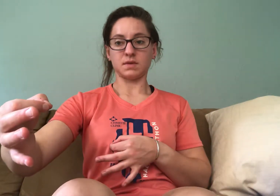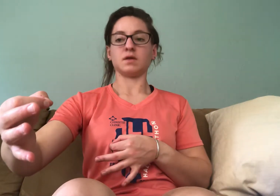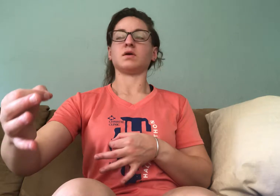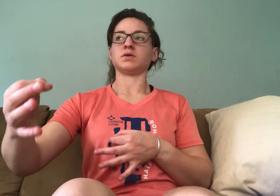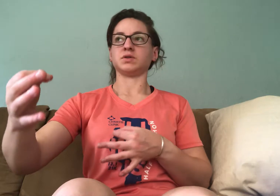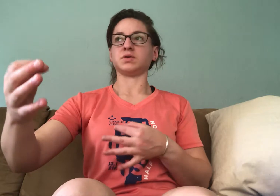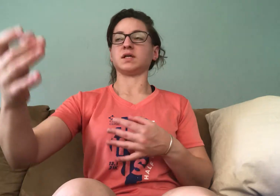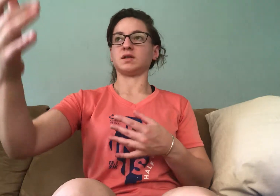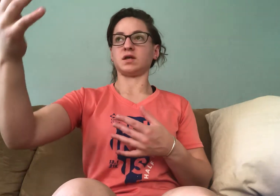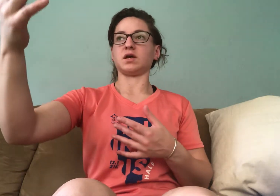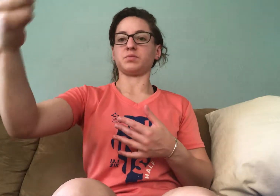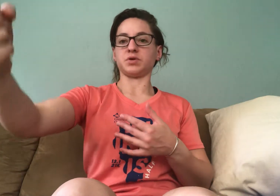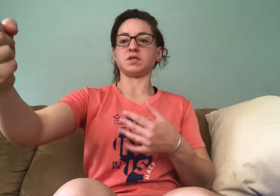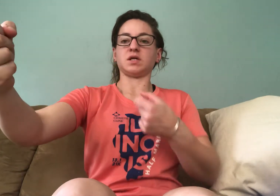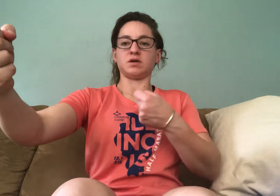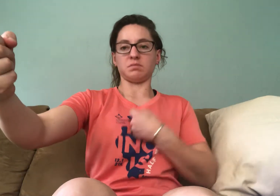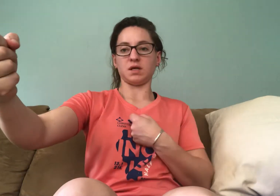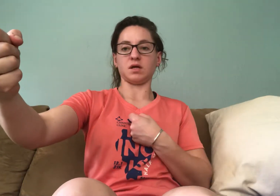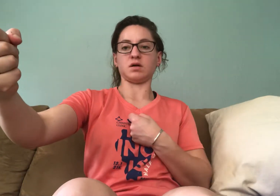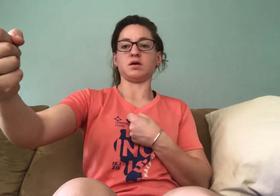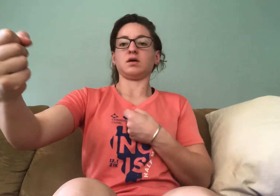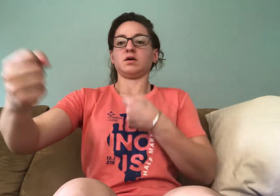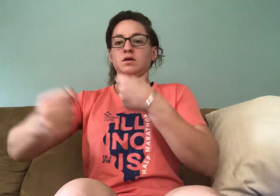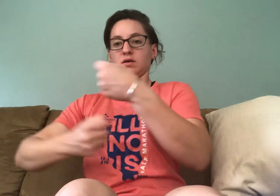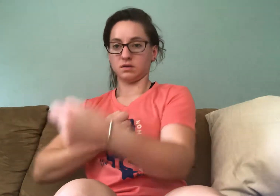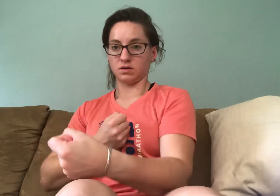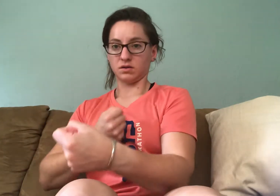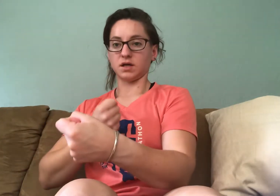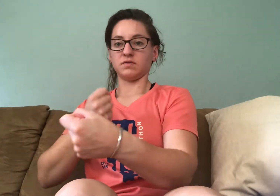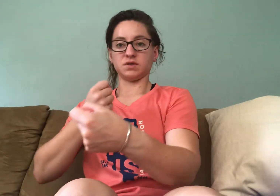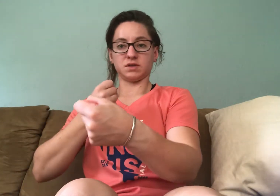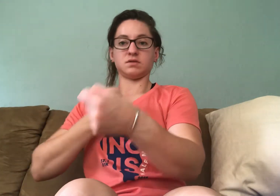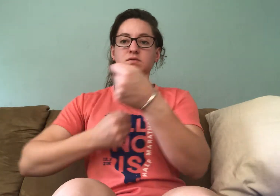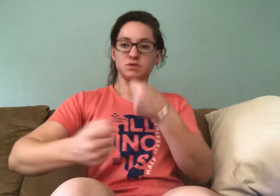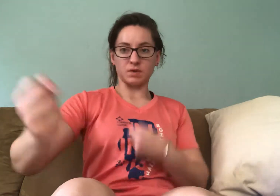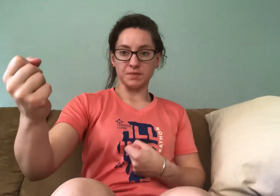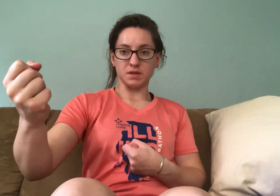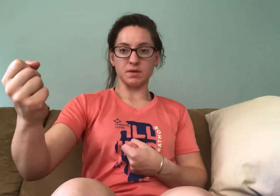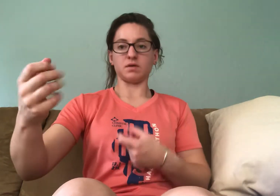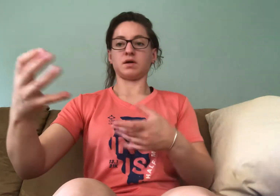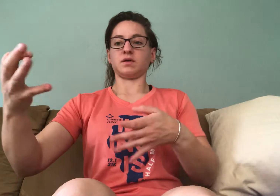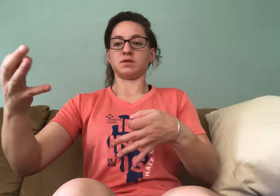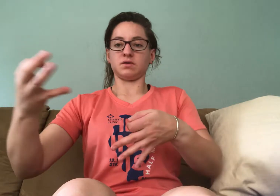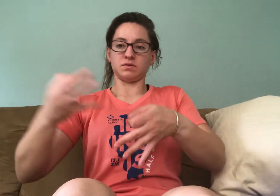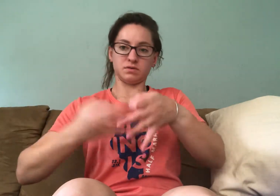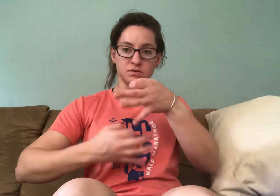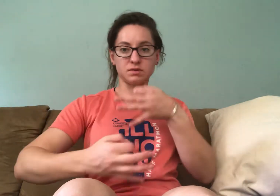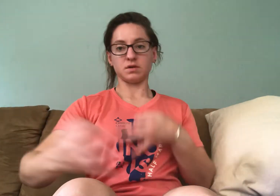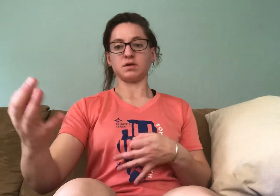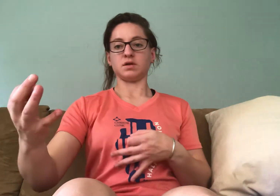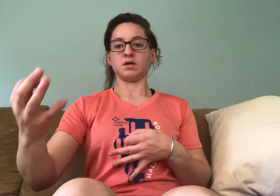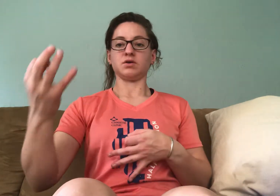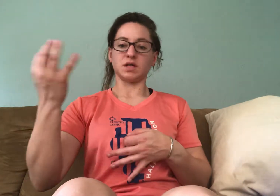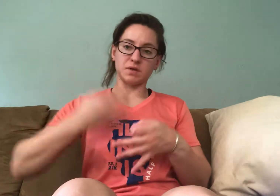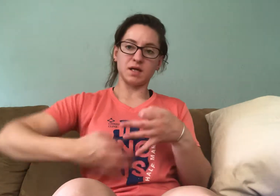You can also do this like think you got a person here and me here. You're kind of just swapping them out, okay? So your dominant hand's